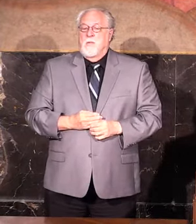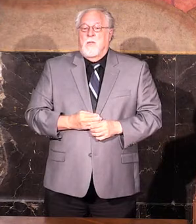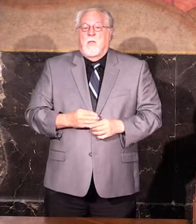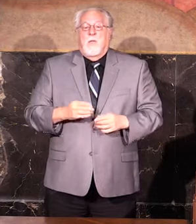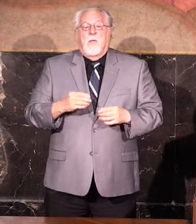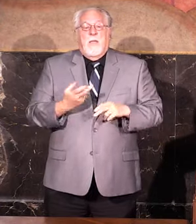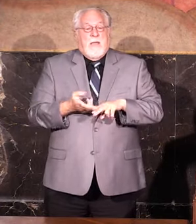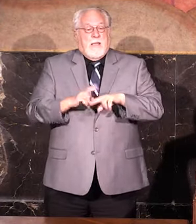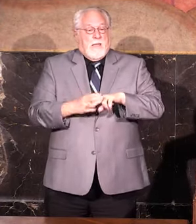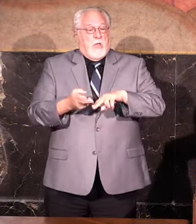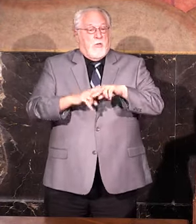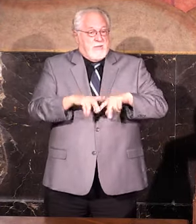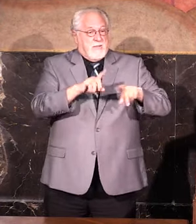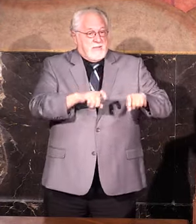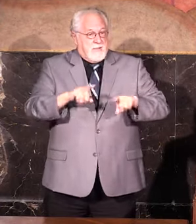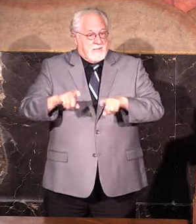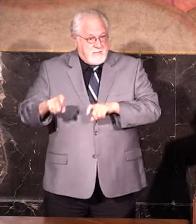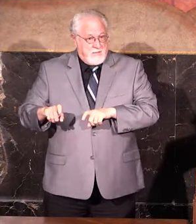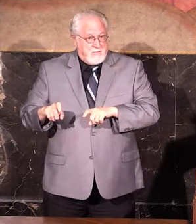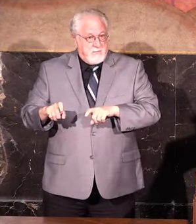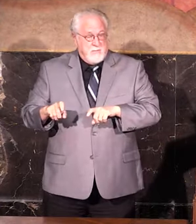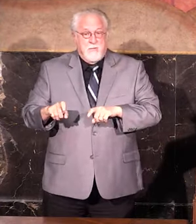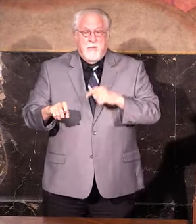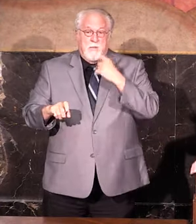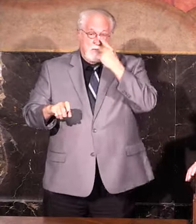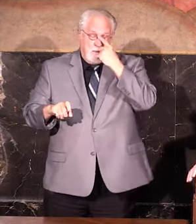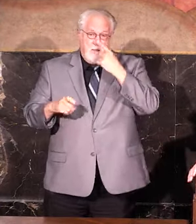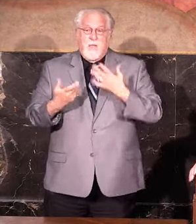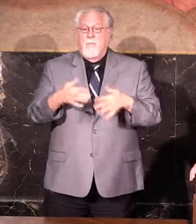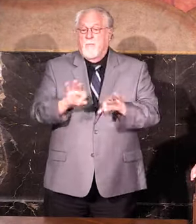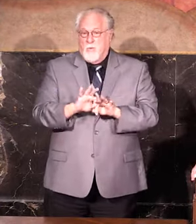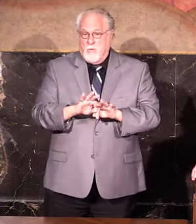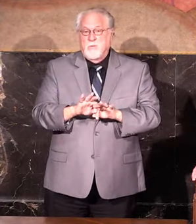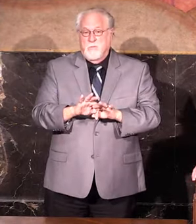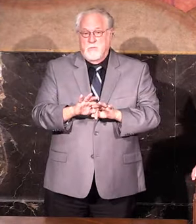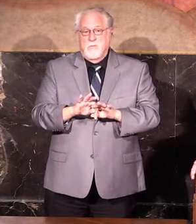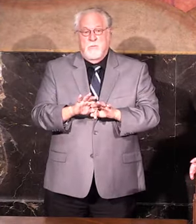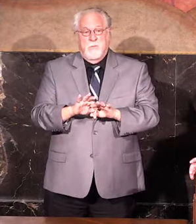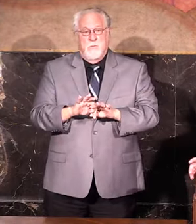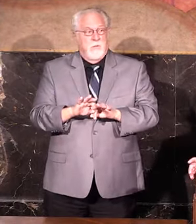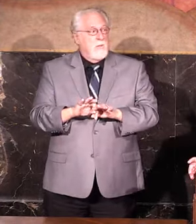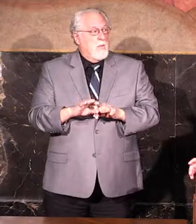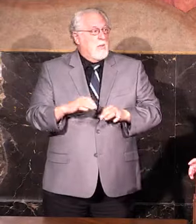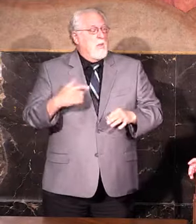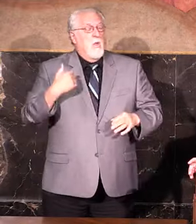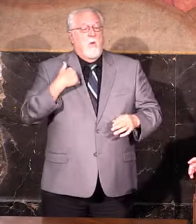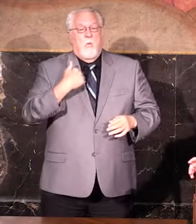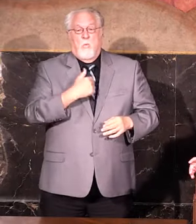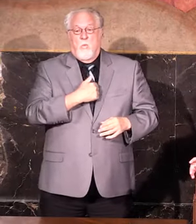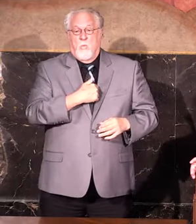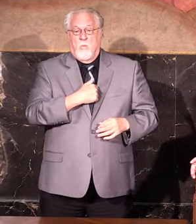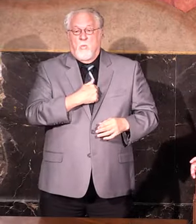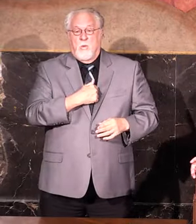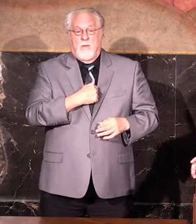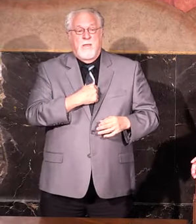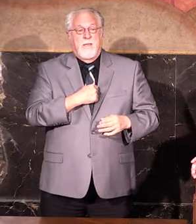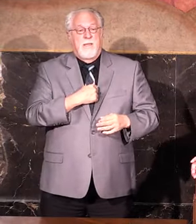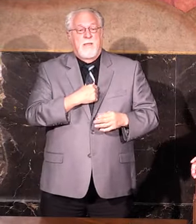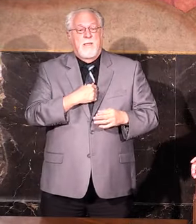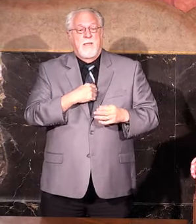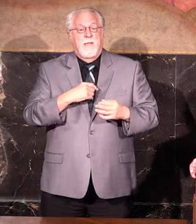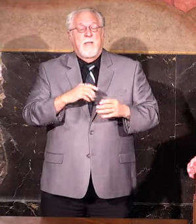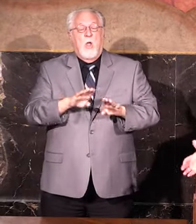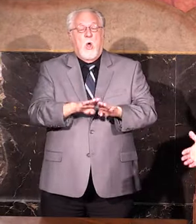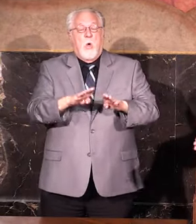Increasing testing across the state is important as we ease restrictions open up more of